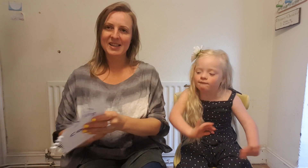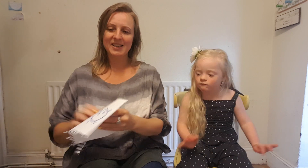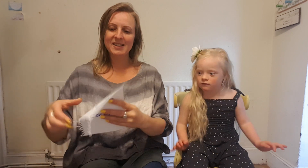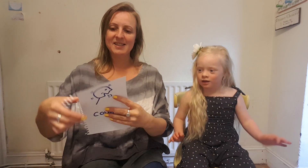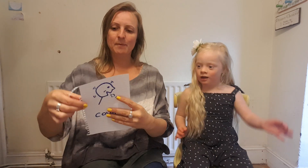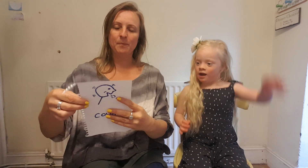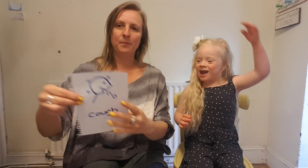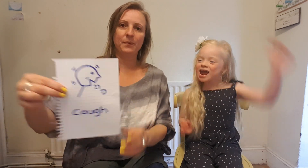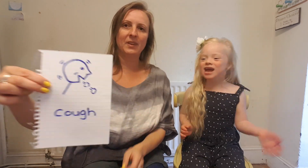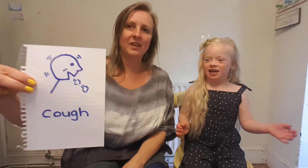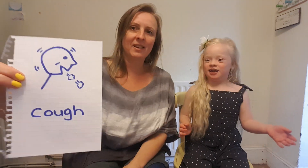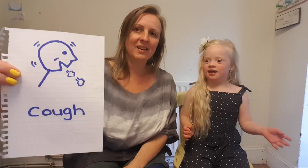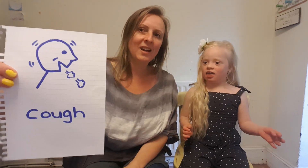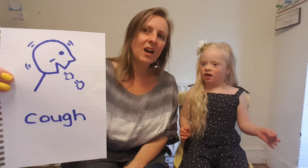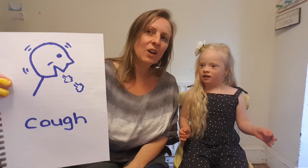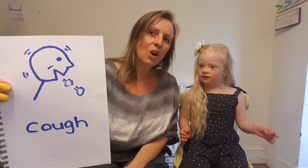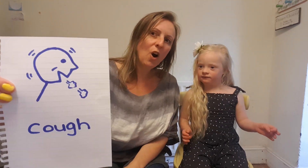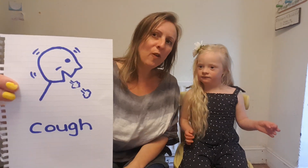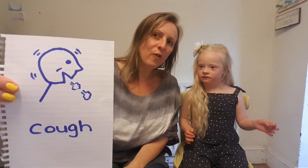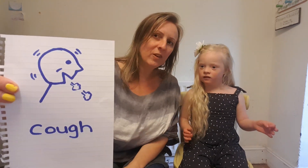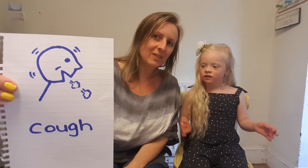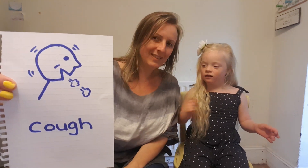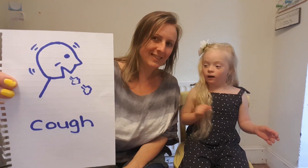is Is. cough. Cough.